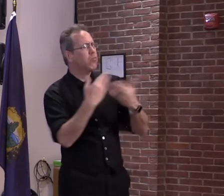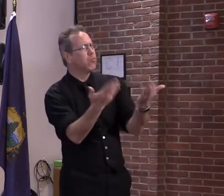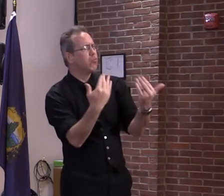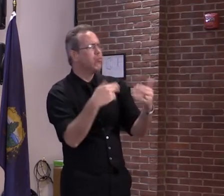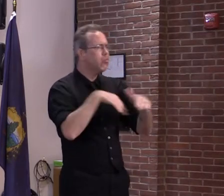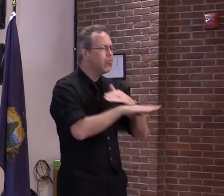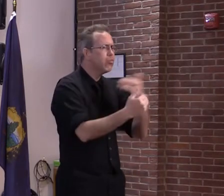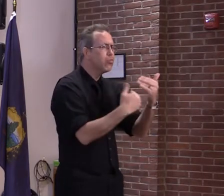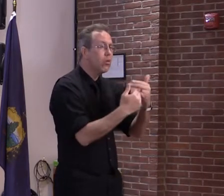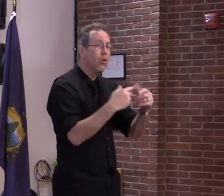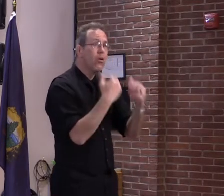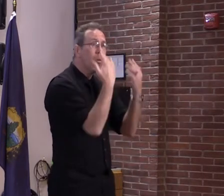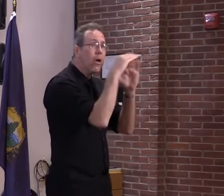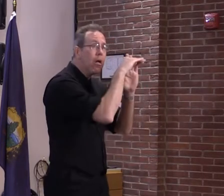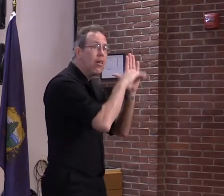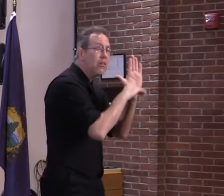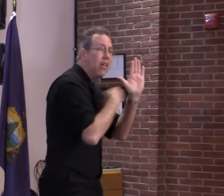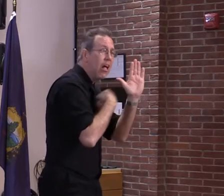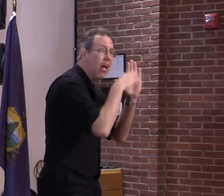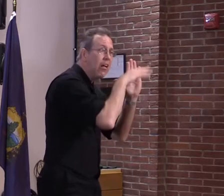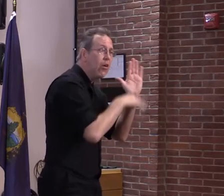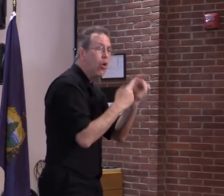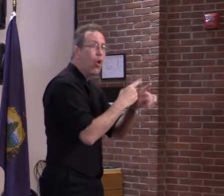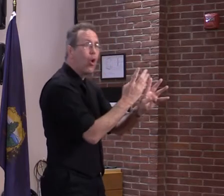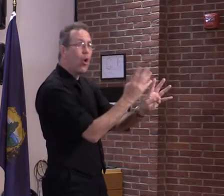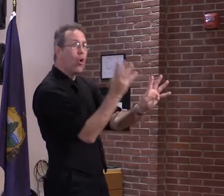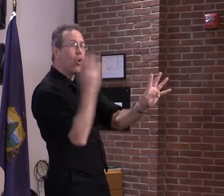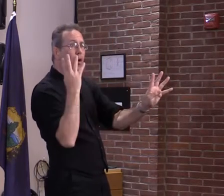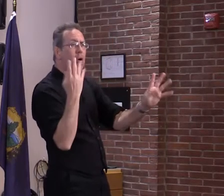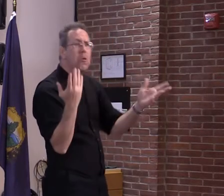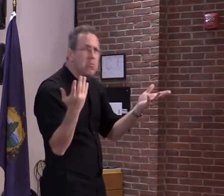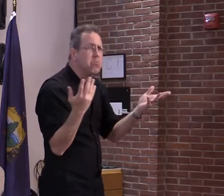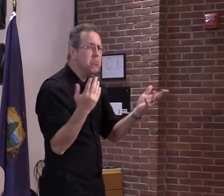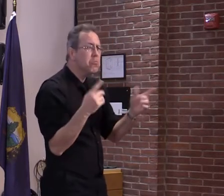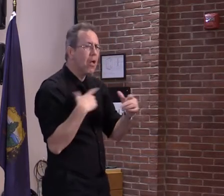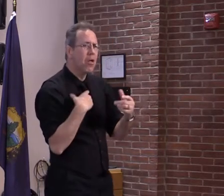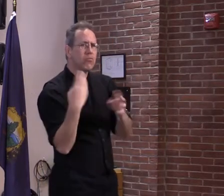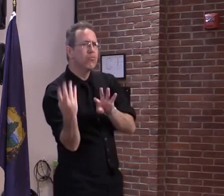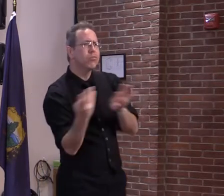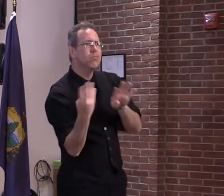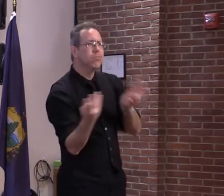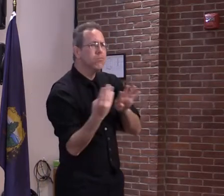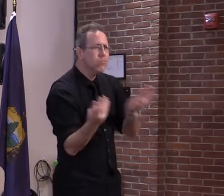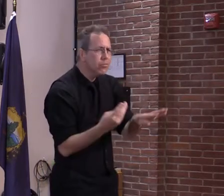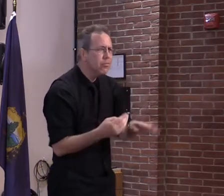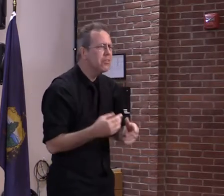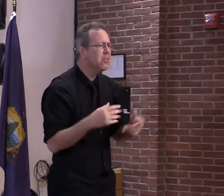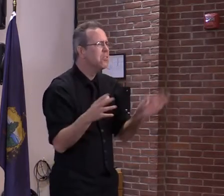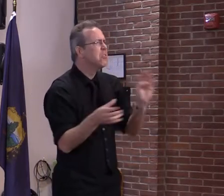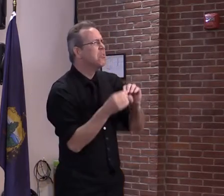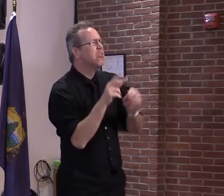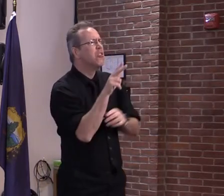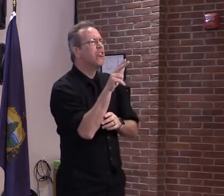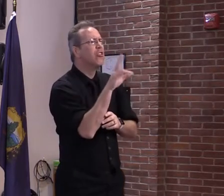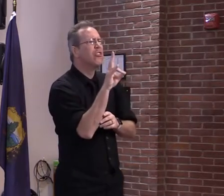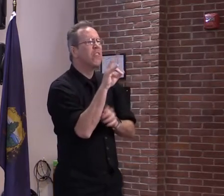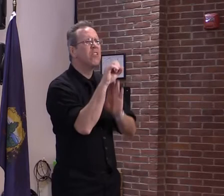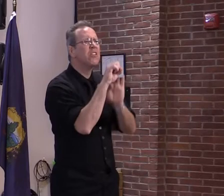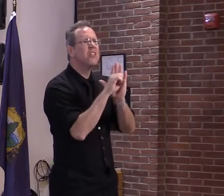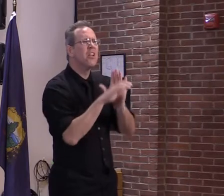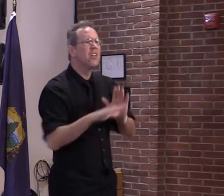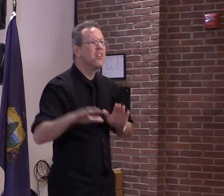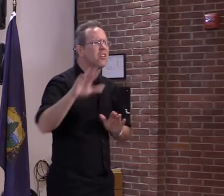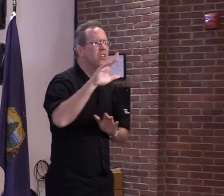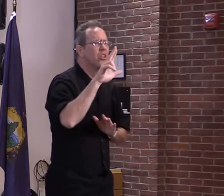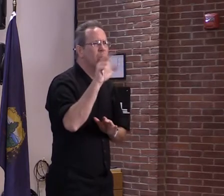ever before. So again, there's 37 or more states that can also